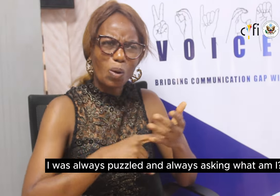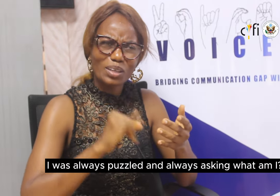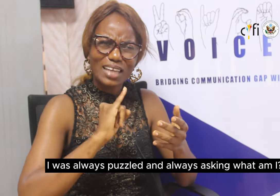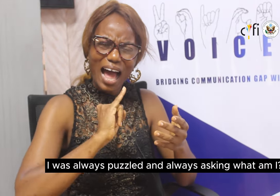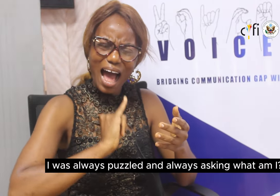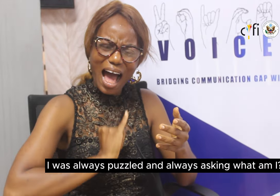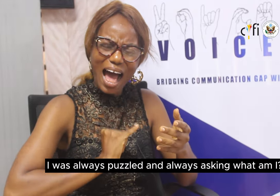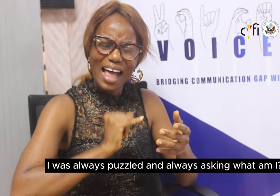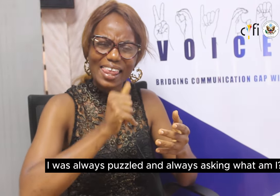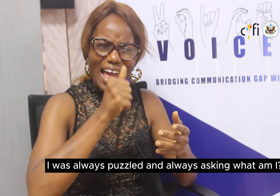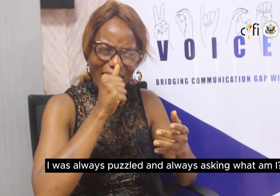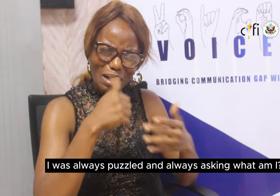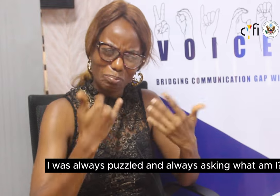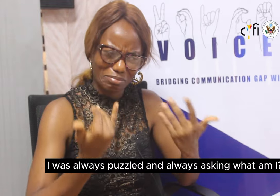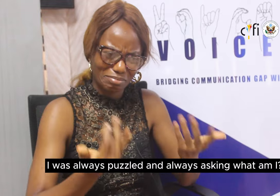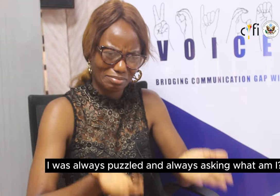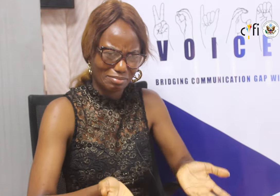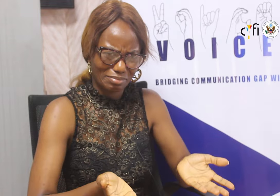what I am